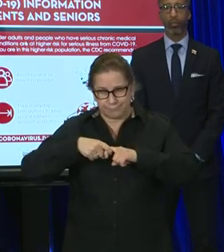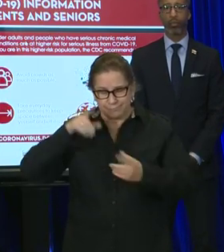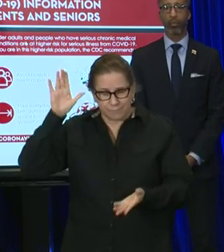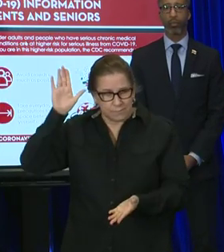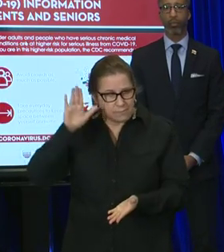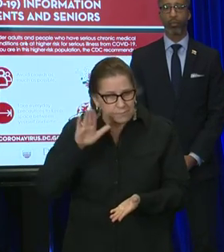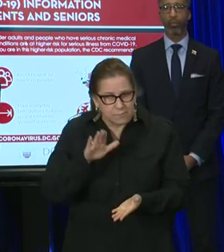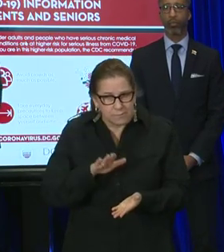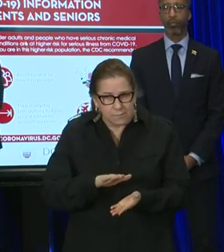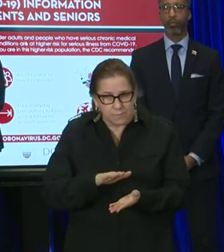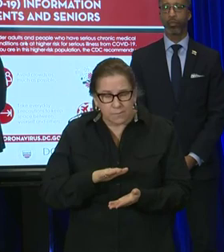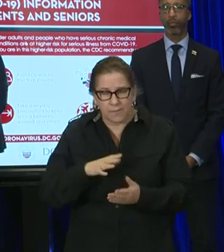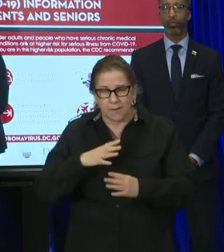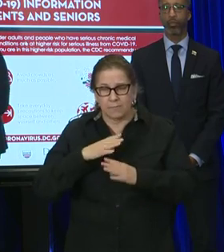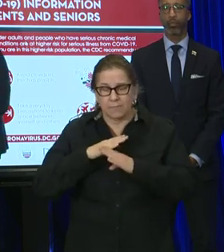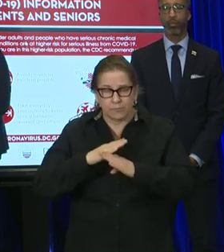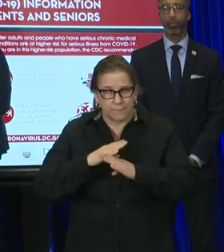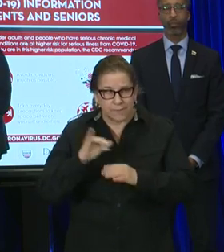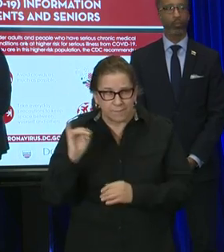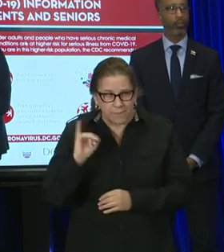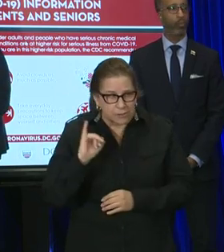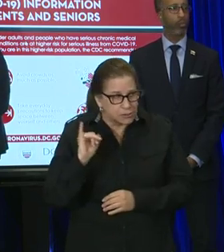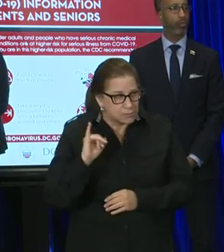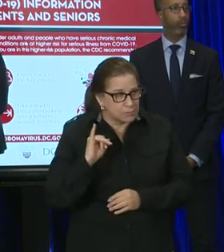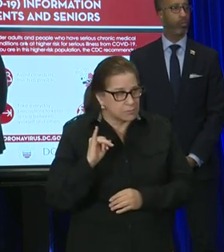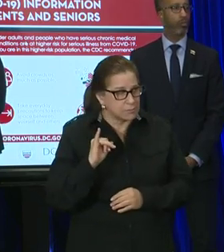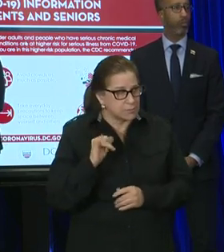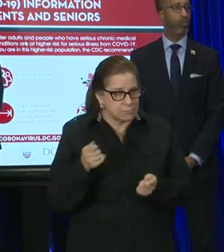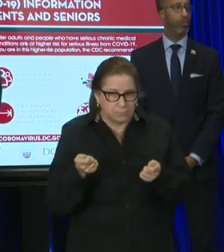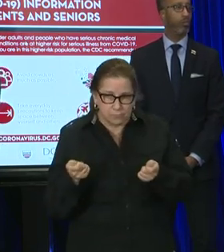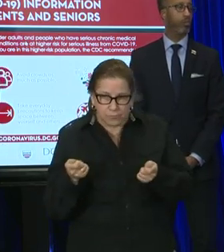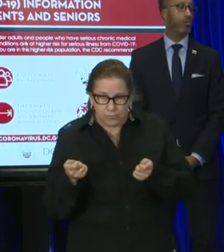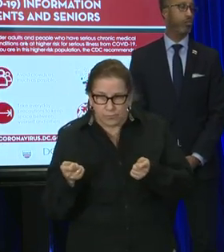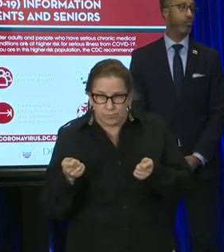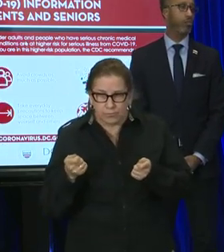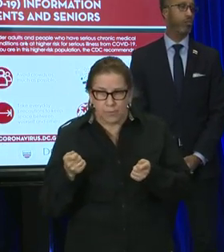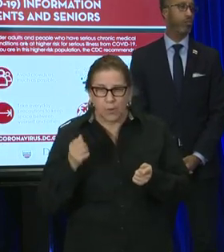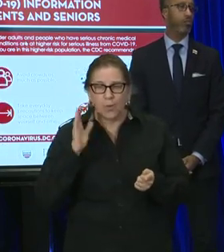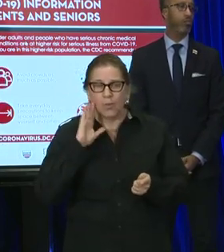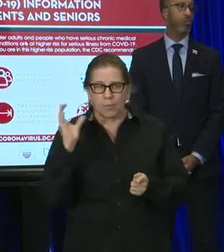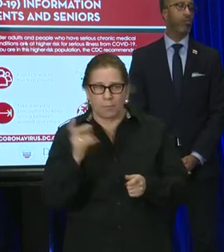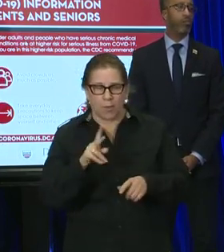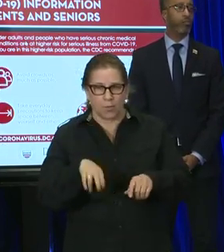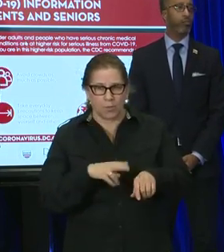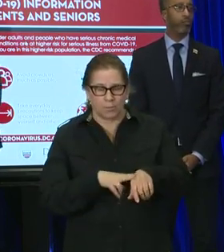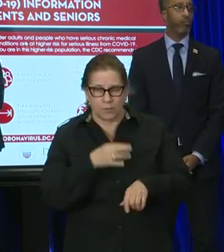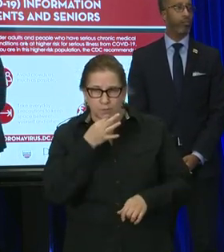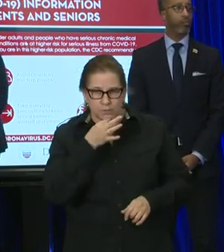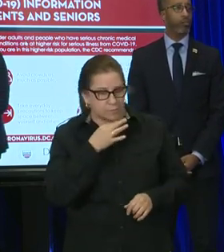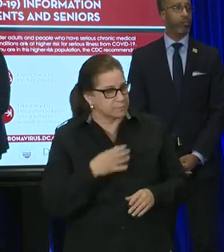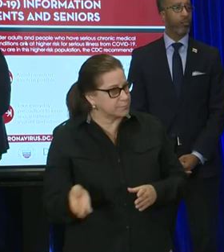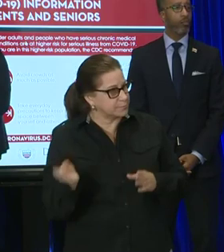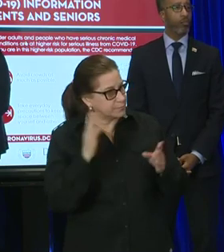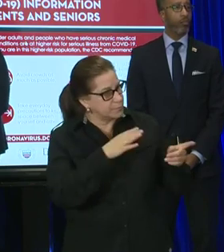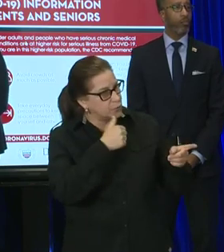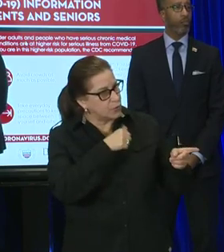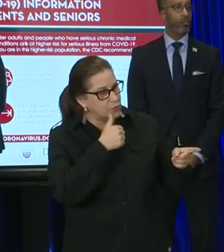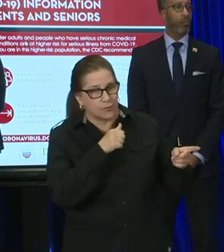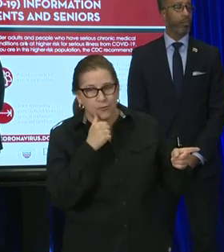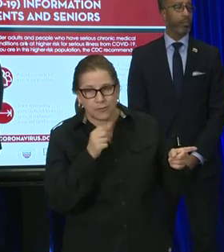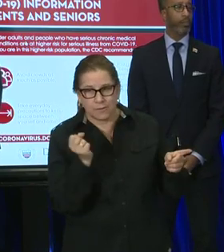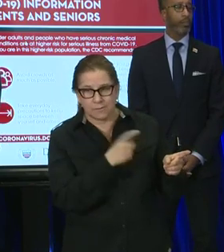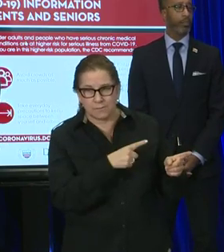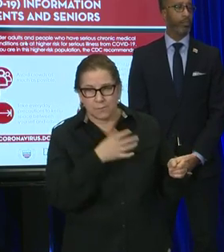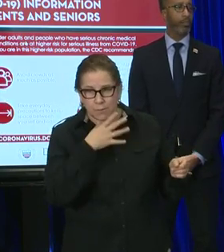as possible. Yes. The Department of Corrections, as you know, they quarantined 50 or over 50